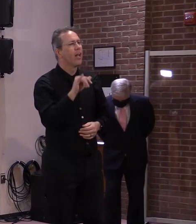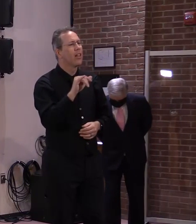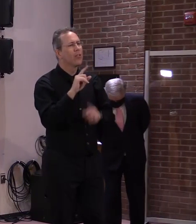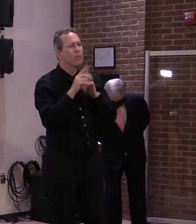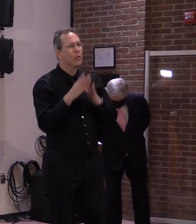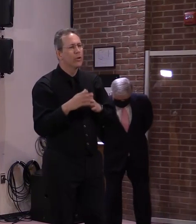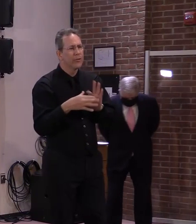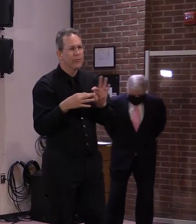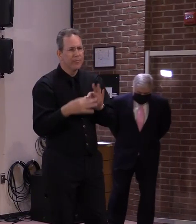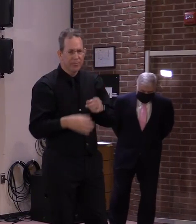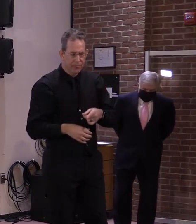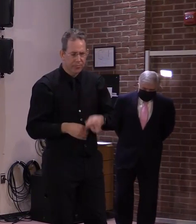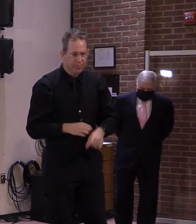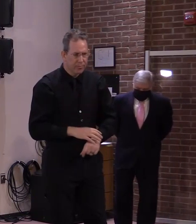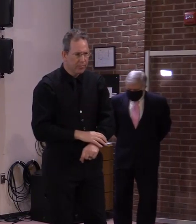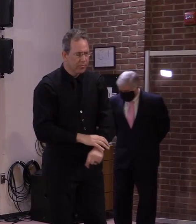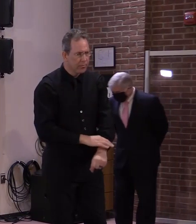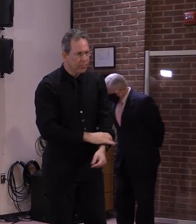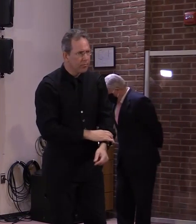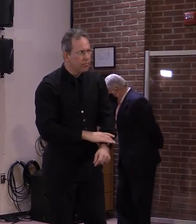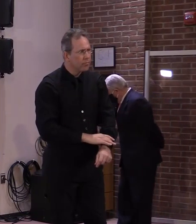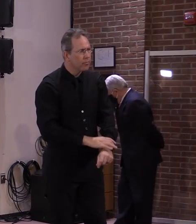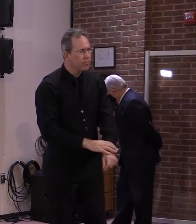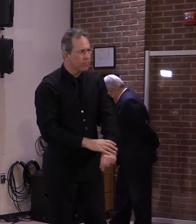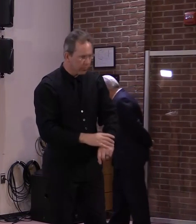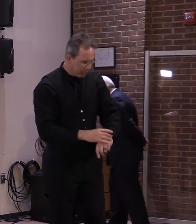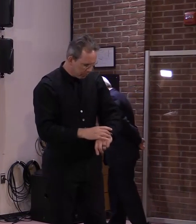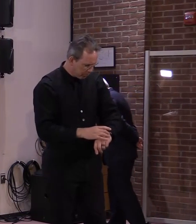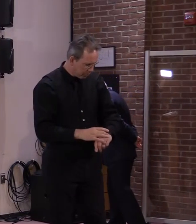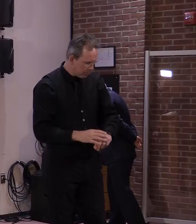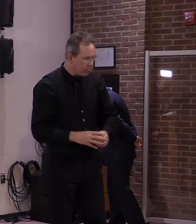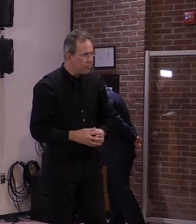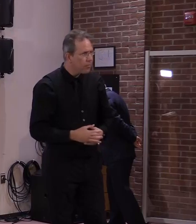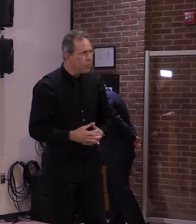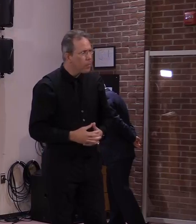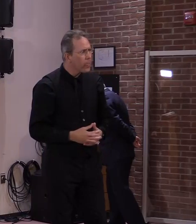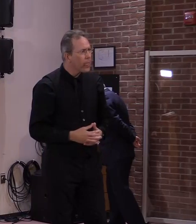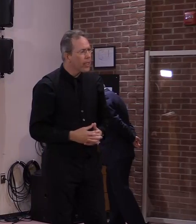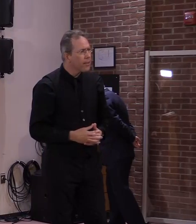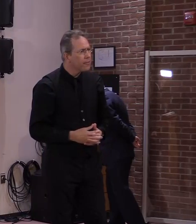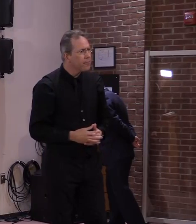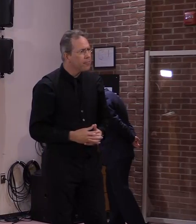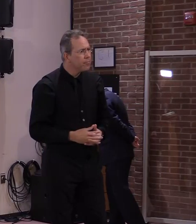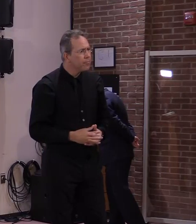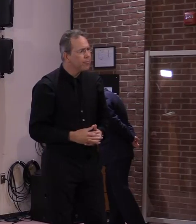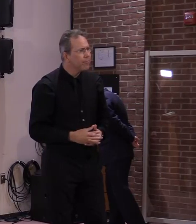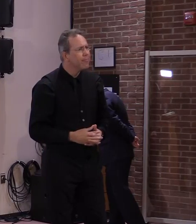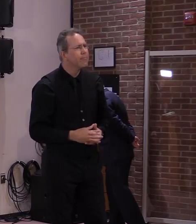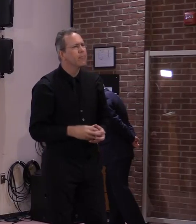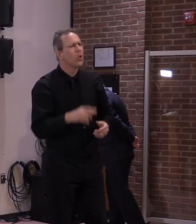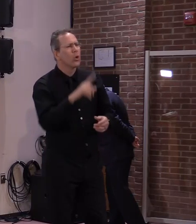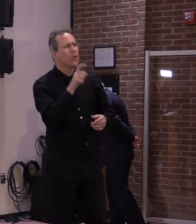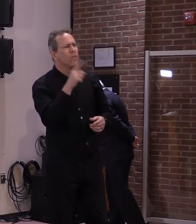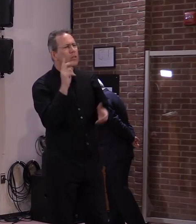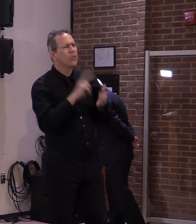Hello. I think this question is for Secretary Smith. I want to return to Liam Elder Connor's question about vaccines for BIPOC